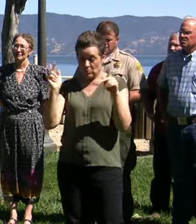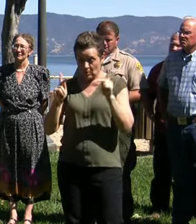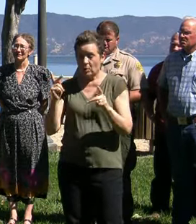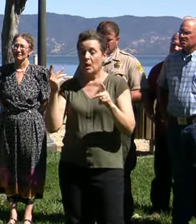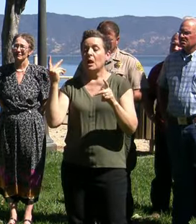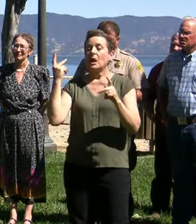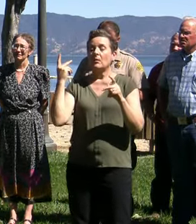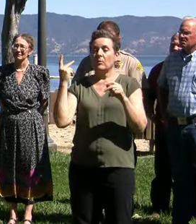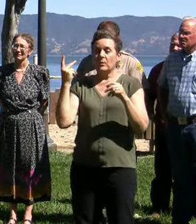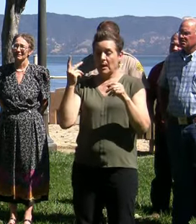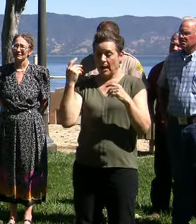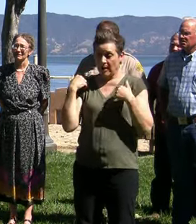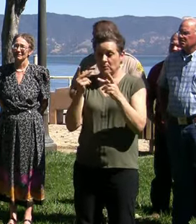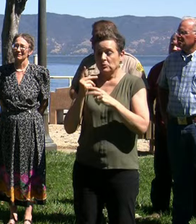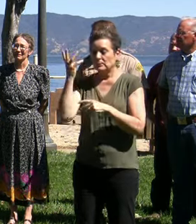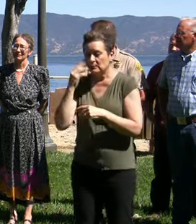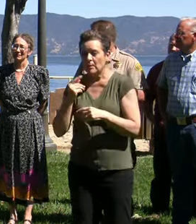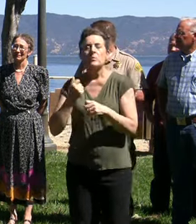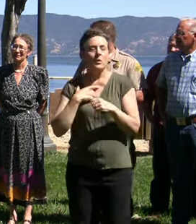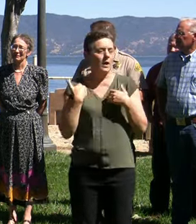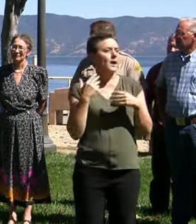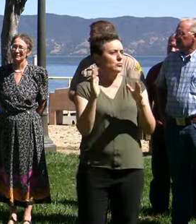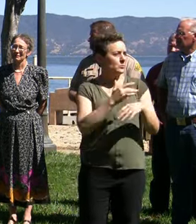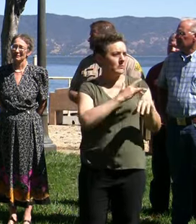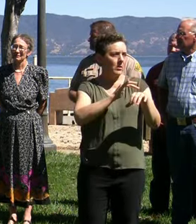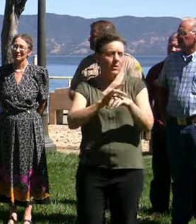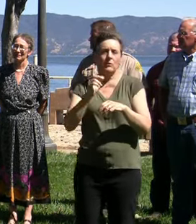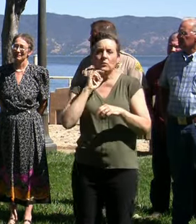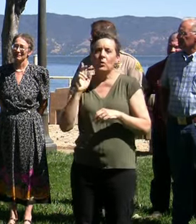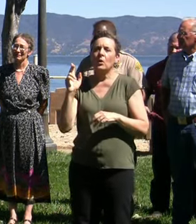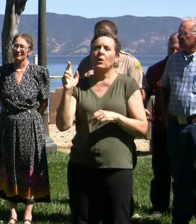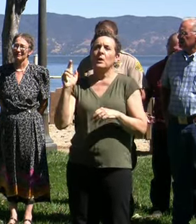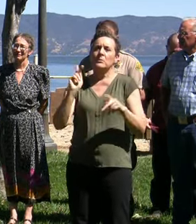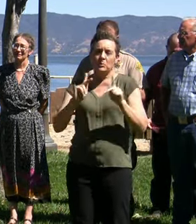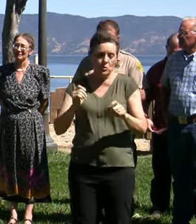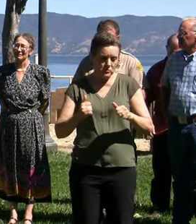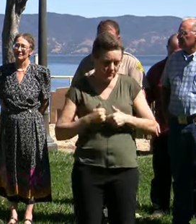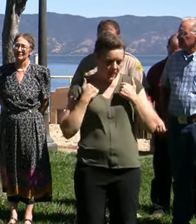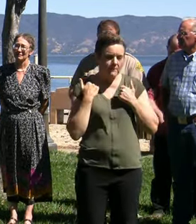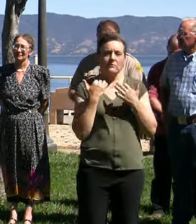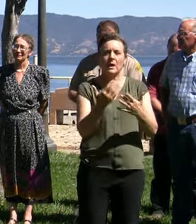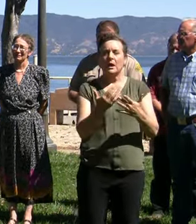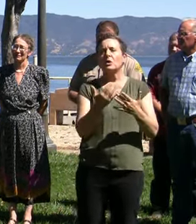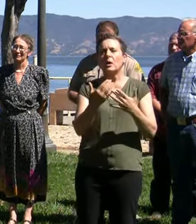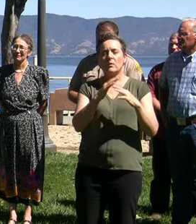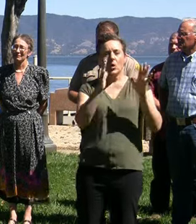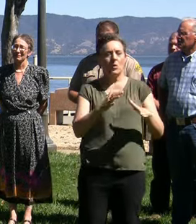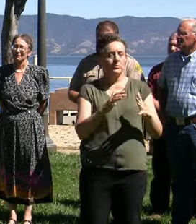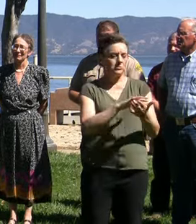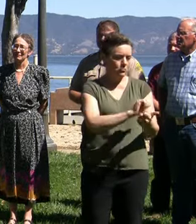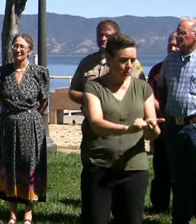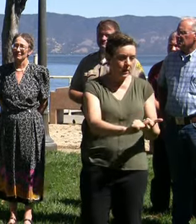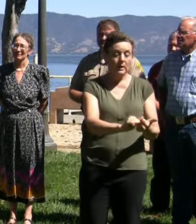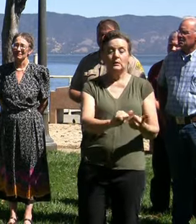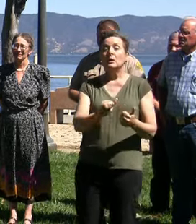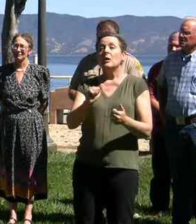use that, we'll also be opening that up for displaced members, fire survivors who have lost their home. So our hotel, the only